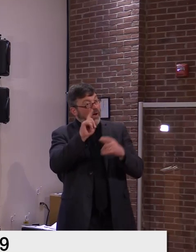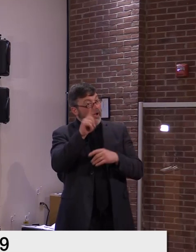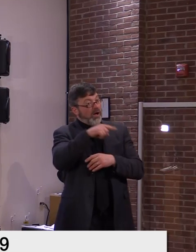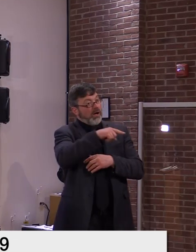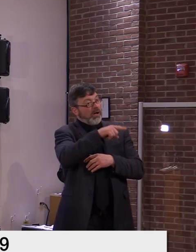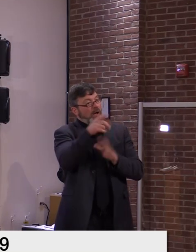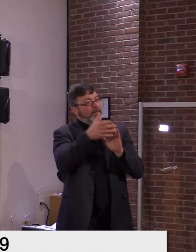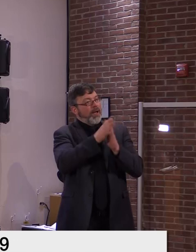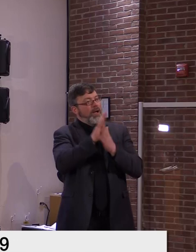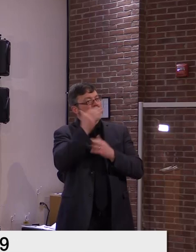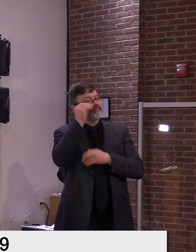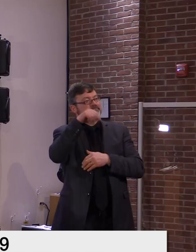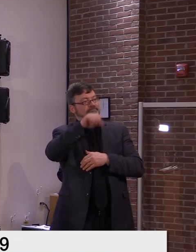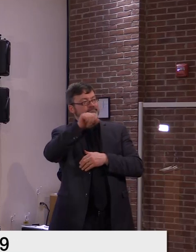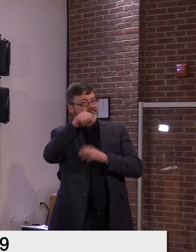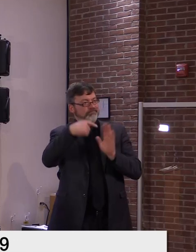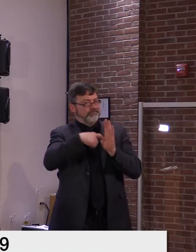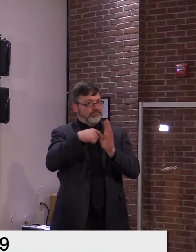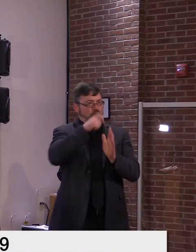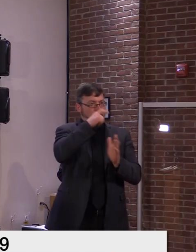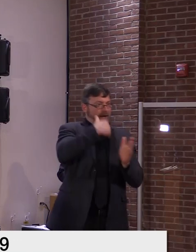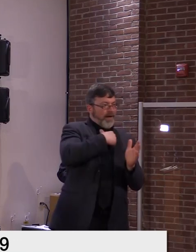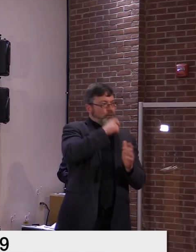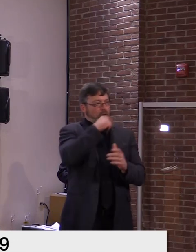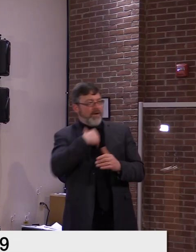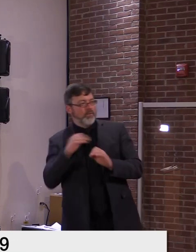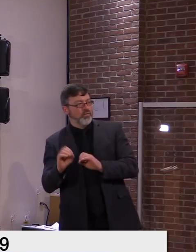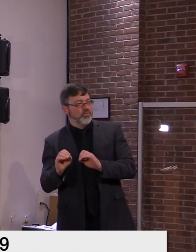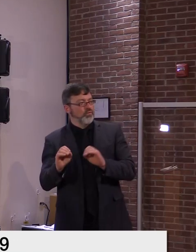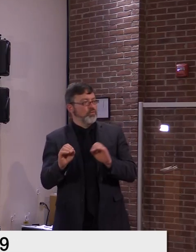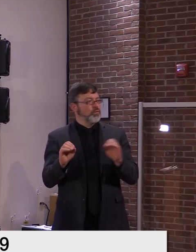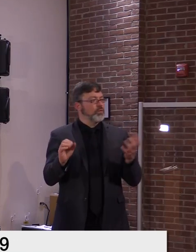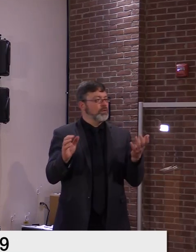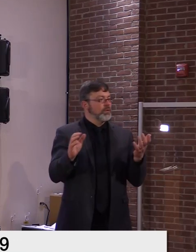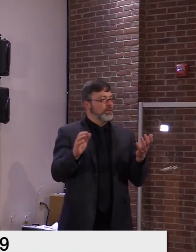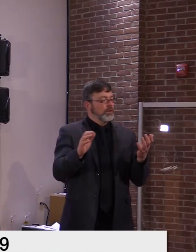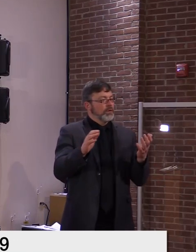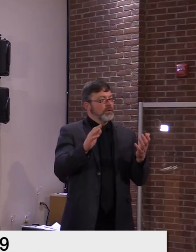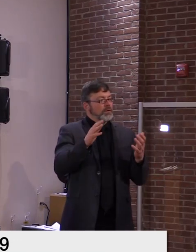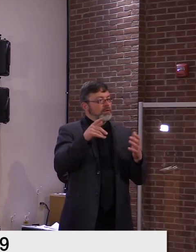it's more than Vermont, it's greater society in general. And